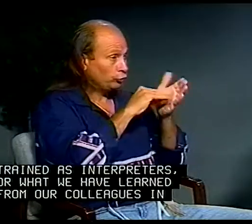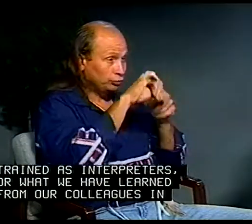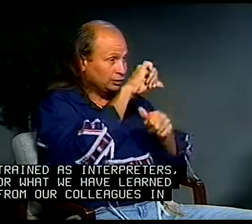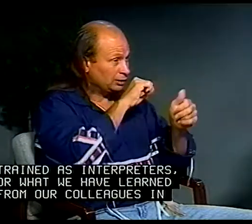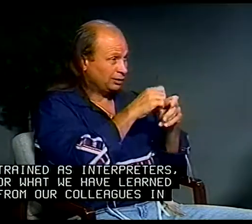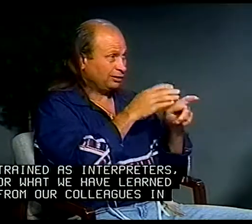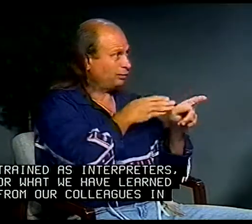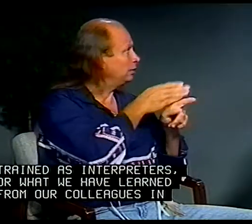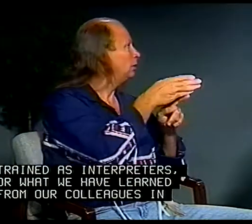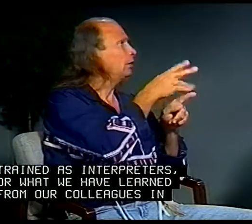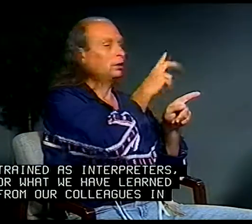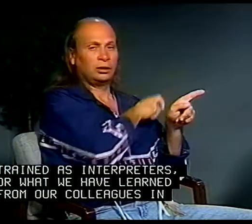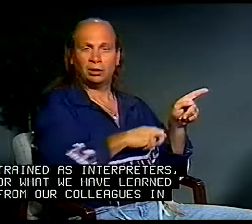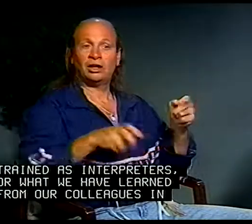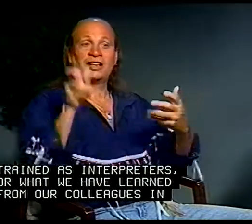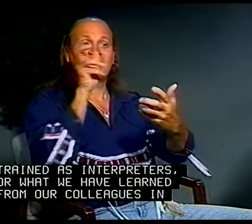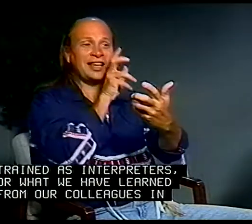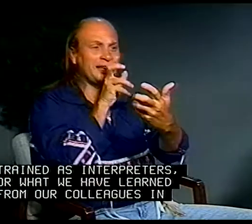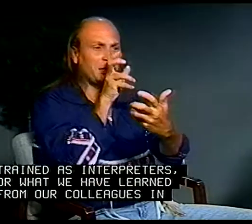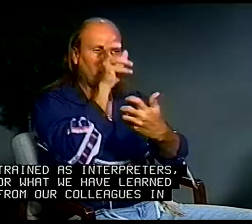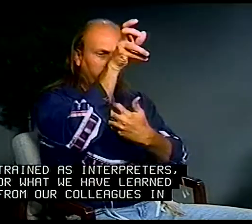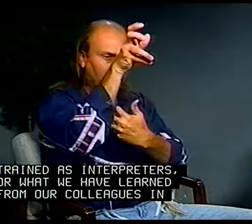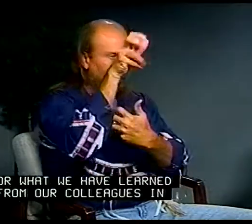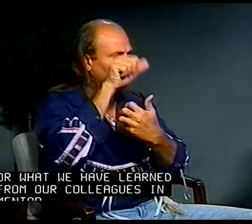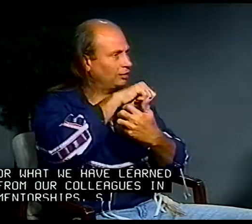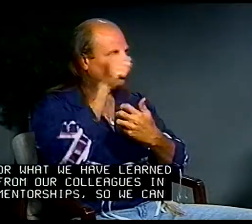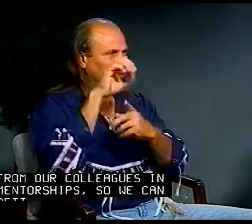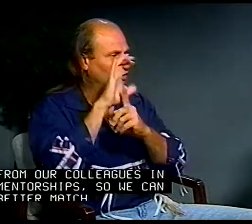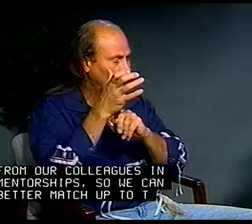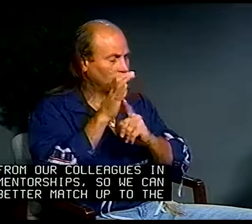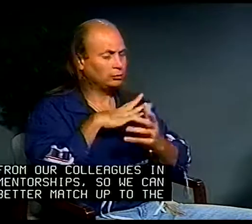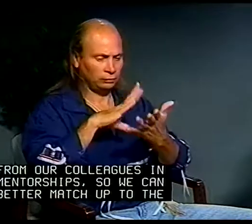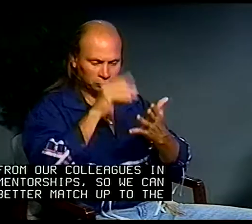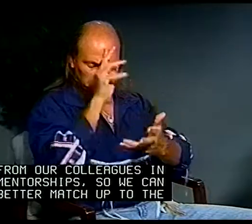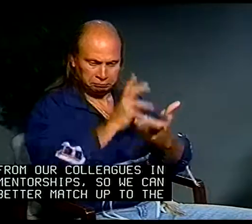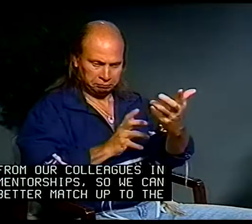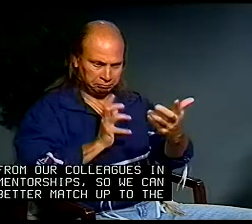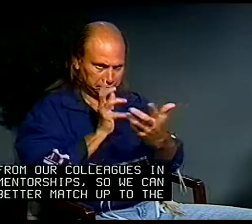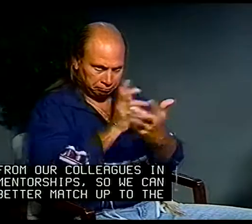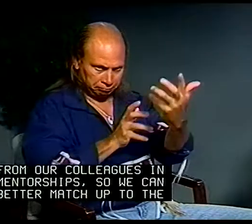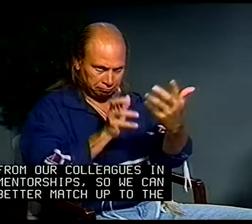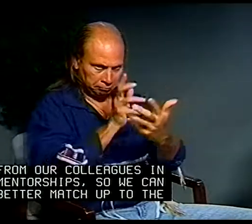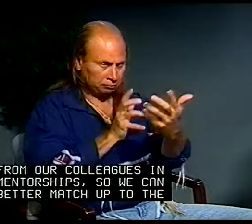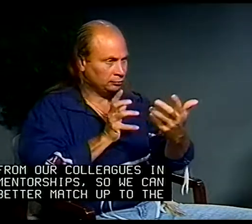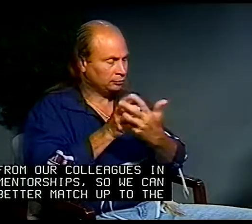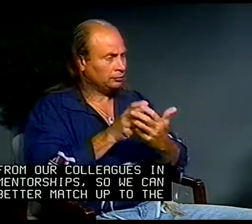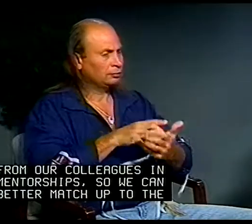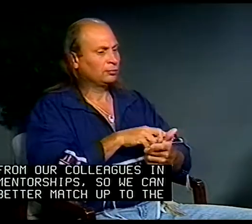as interpreters or what we've learned from our colleagues and mentorship so that we can